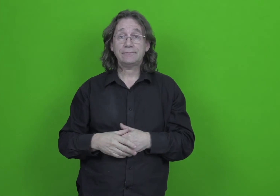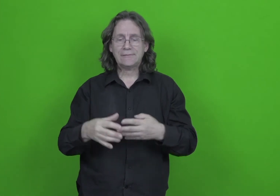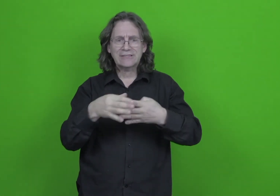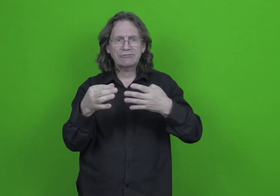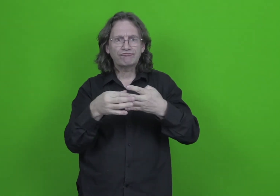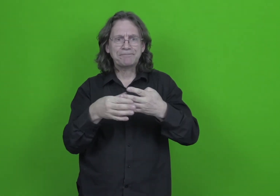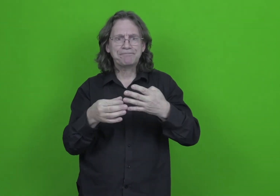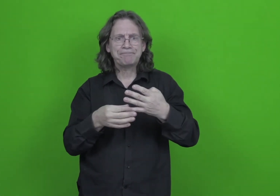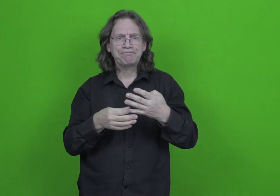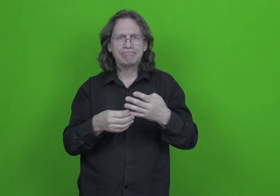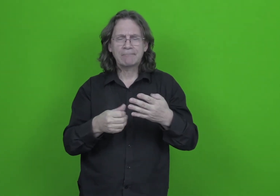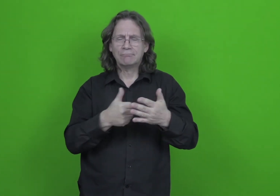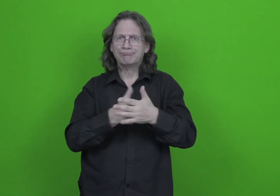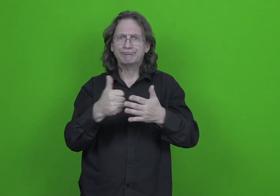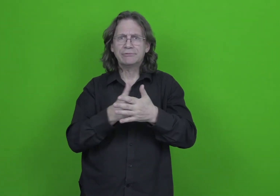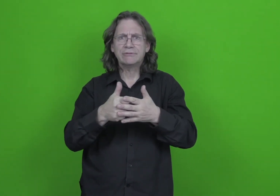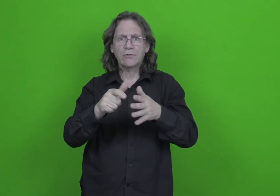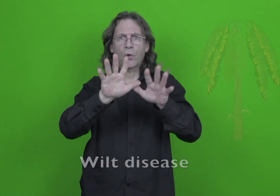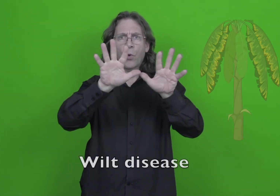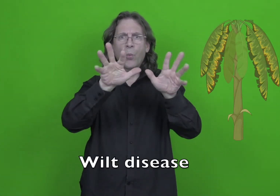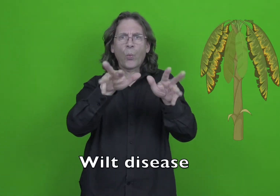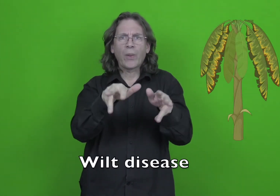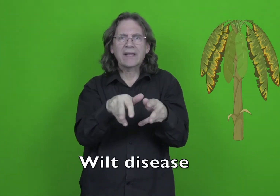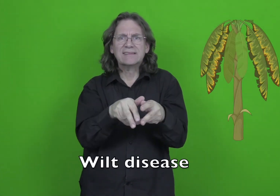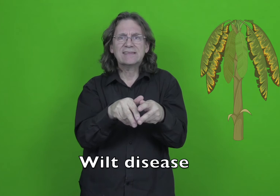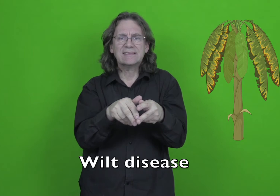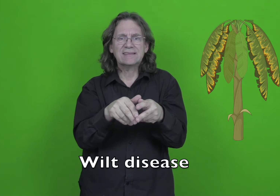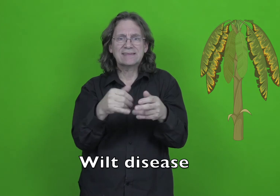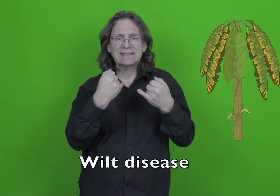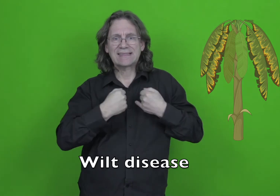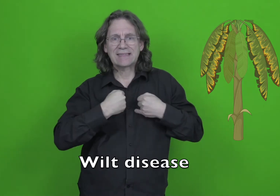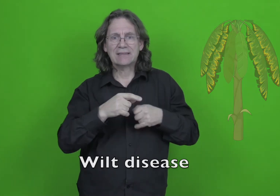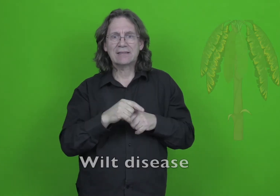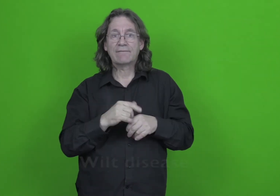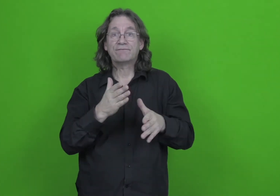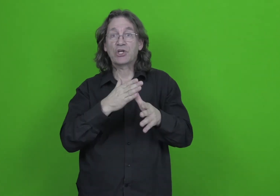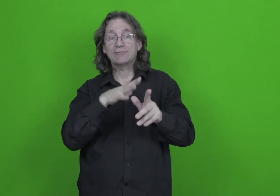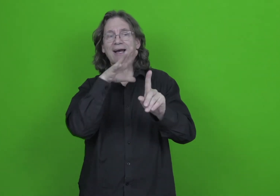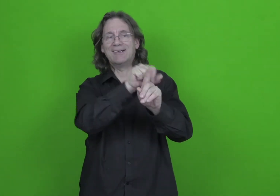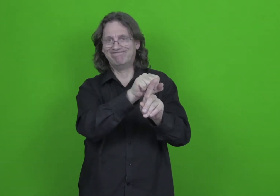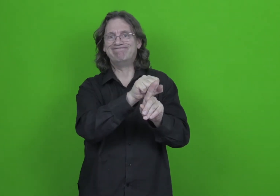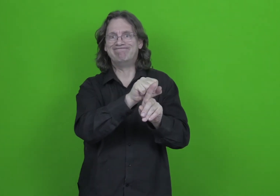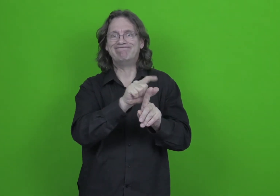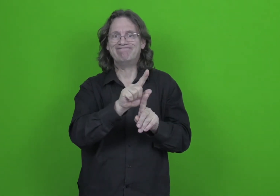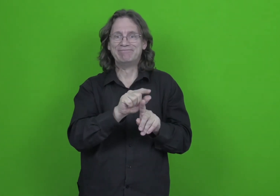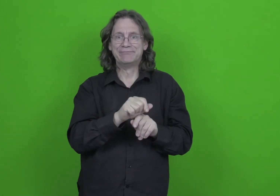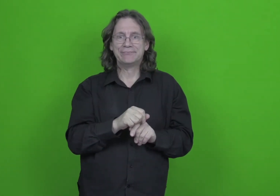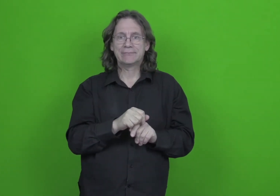These symptoms are very typical of a vascular wilt disease. The first signs of